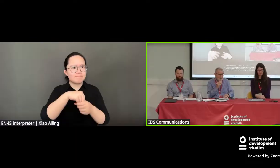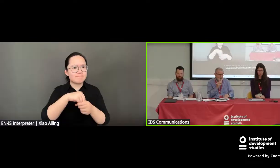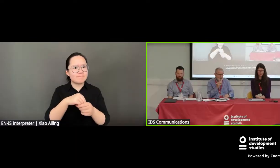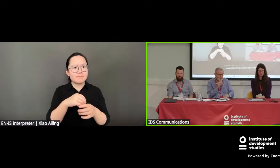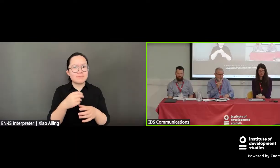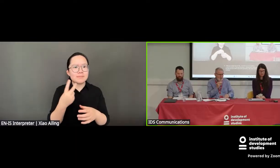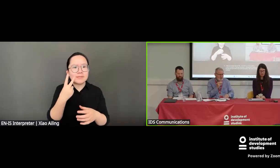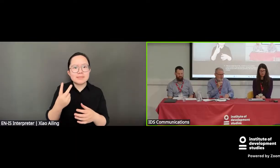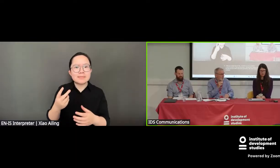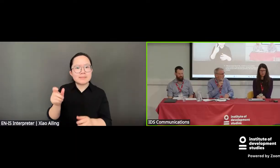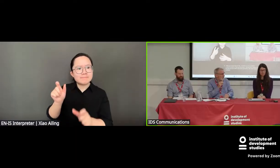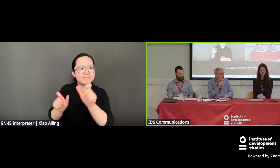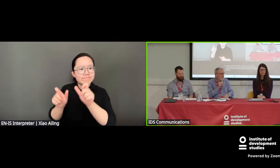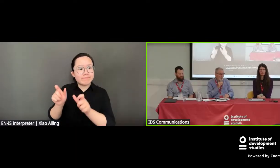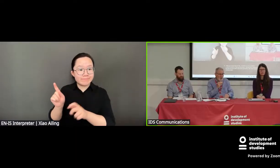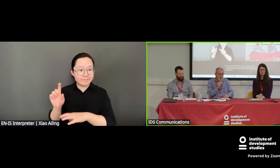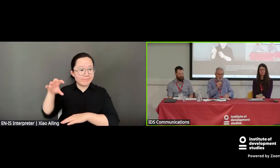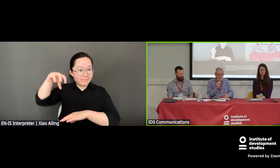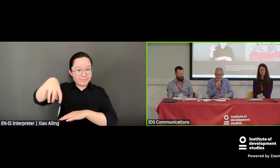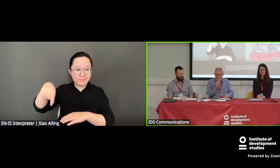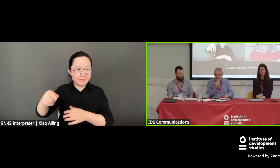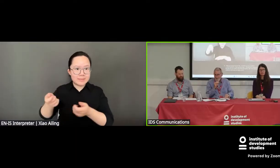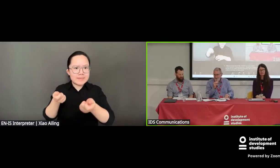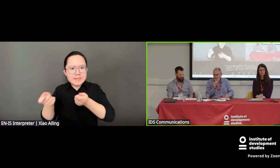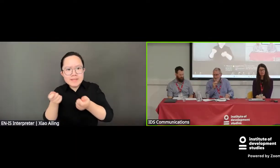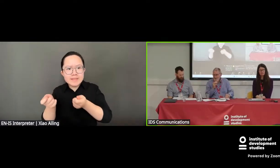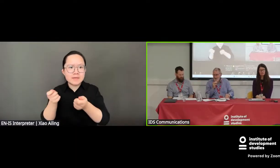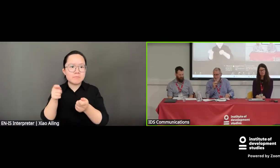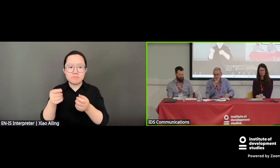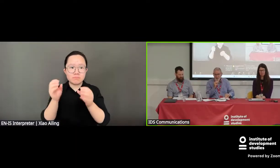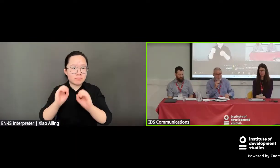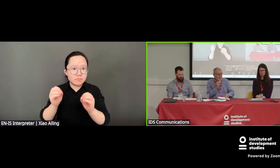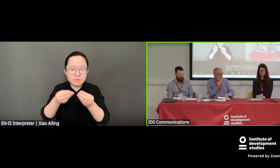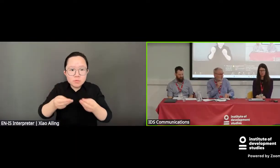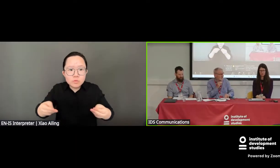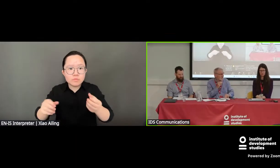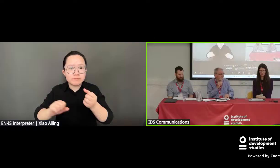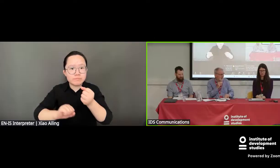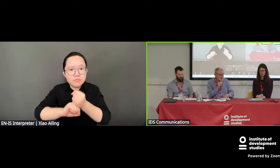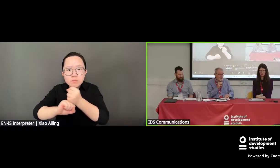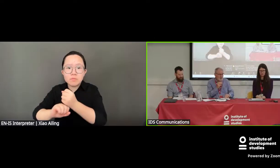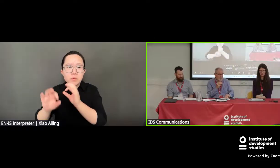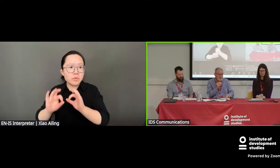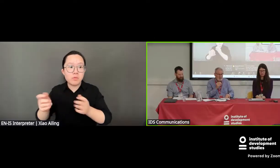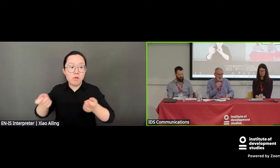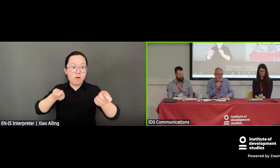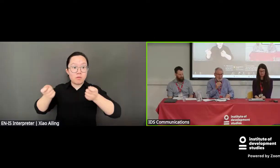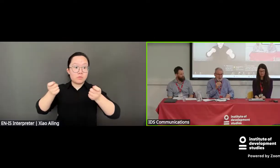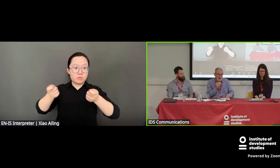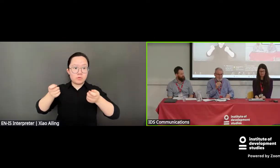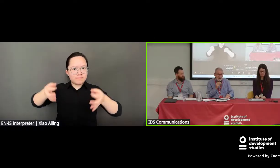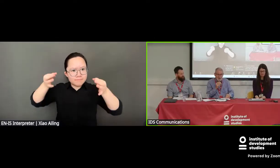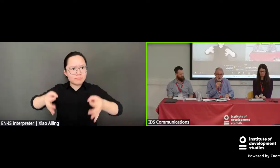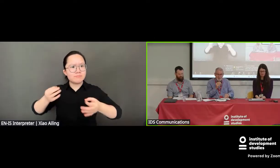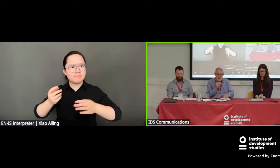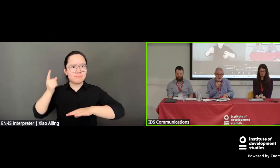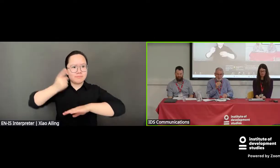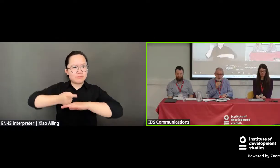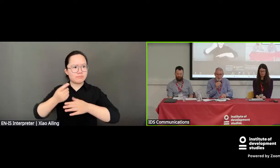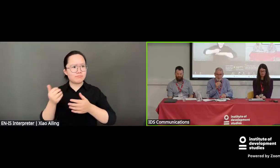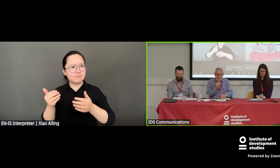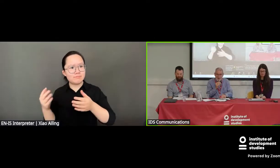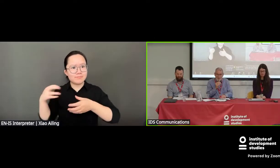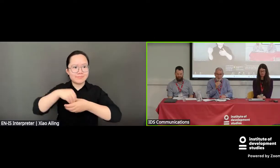control over or say so in the overall agenda, upstream as well as downstream. And